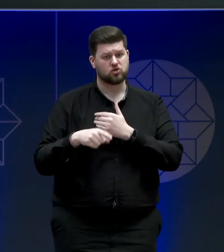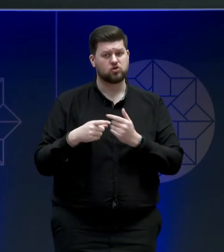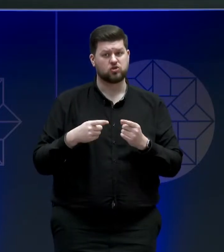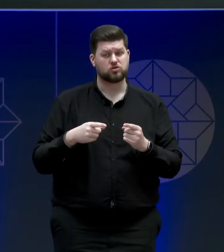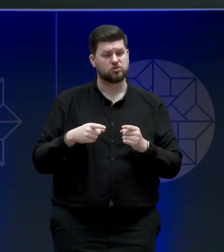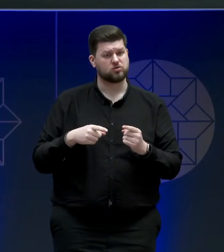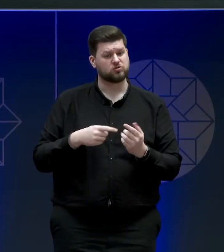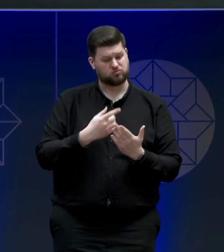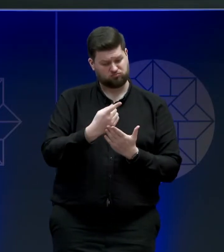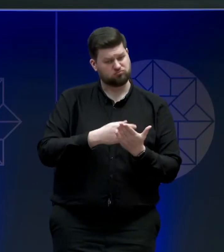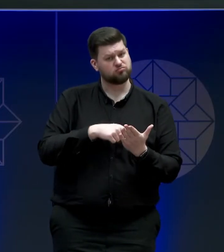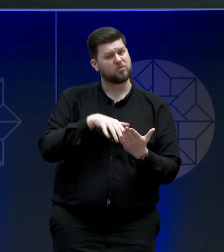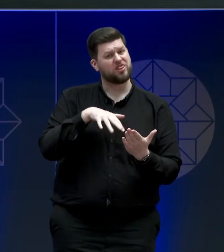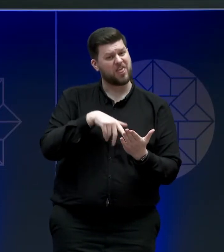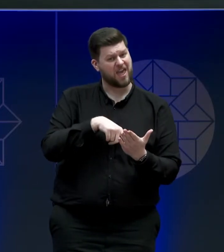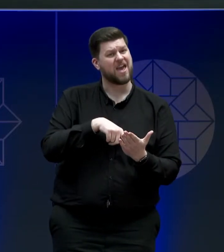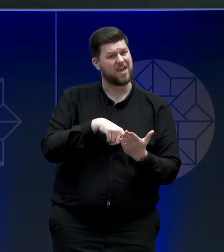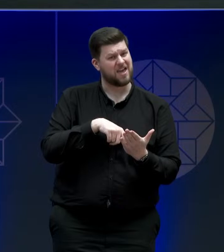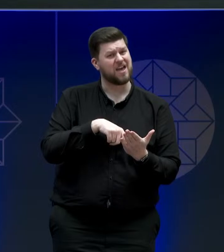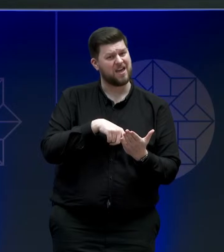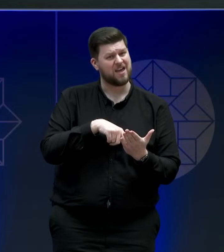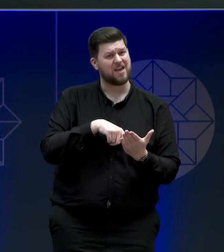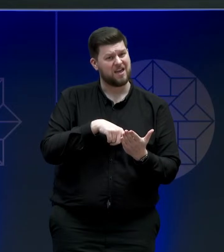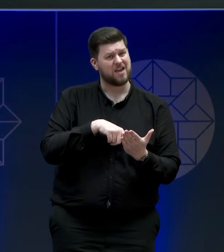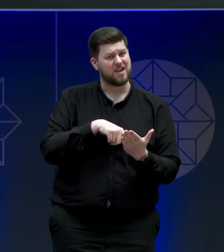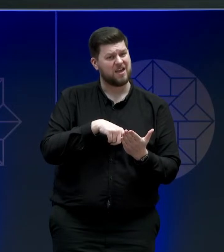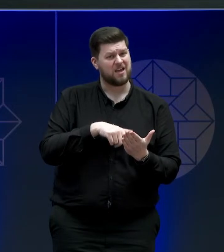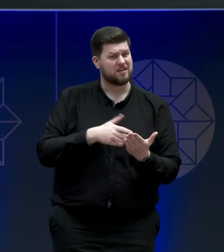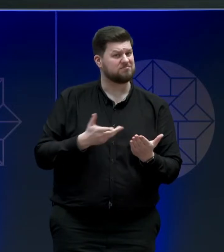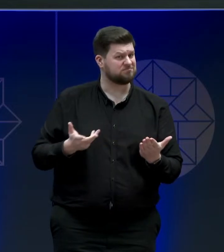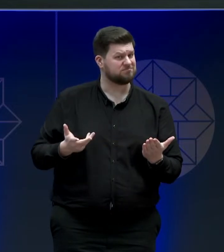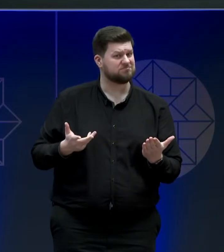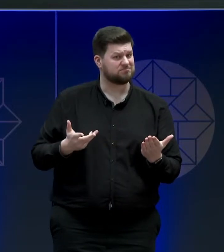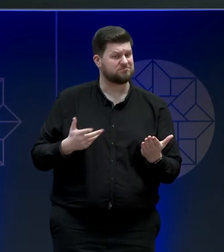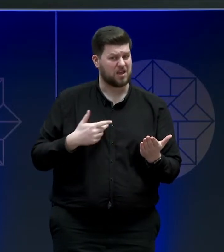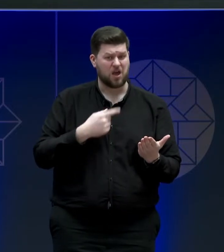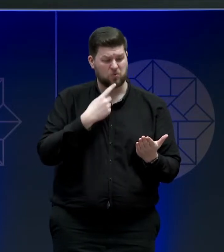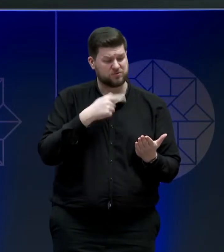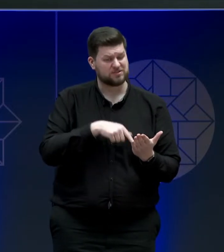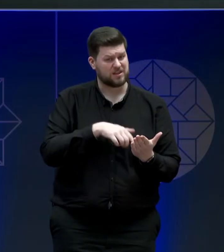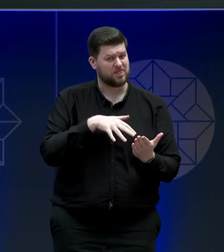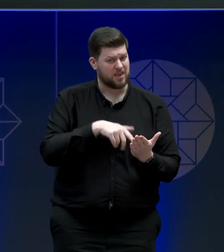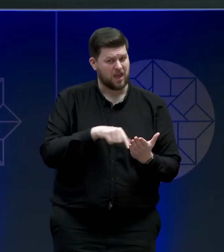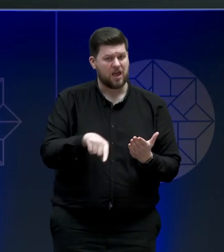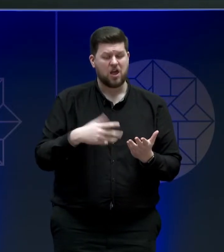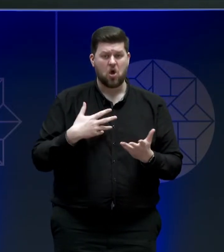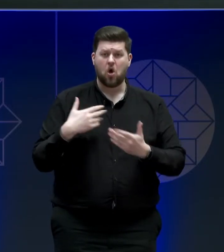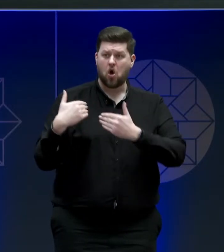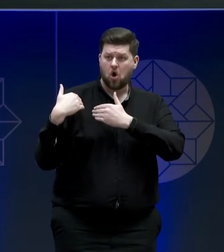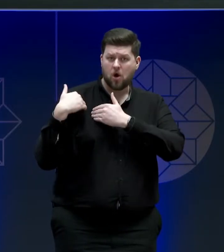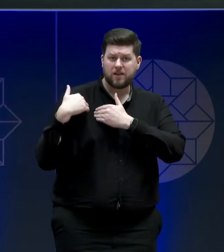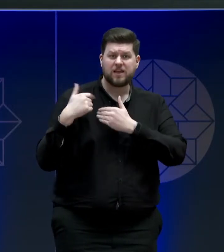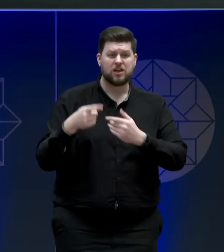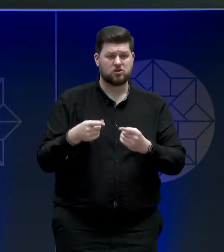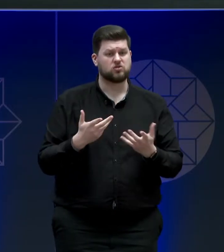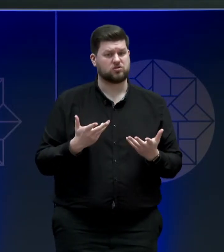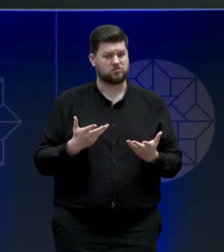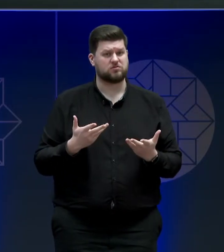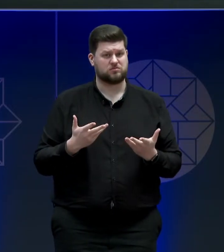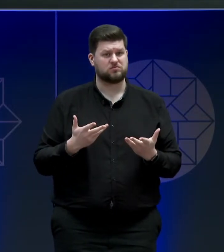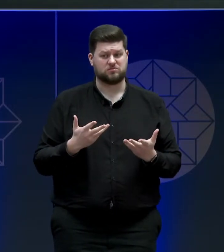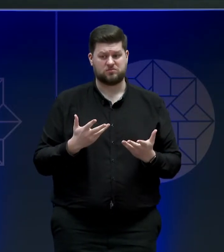exists. My sense, my view of existing legislation is that obligation is carried by public service